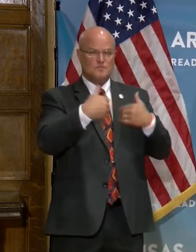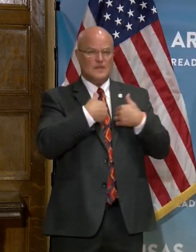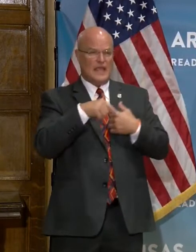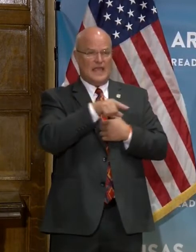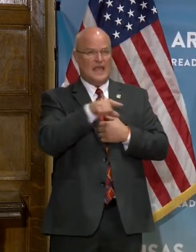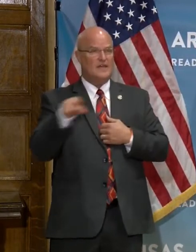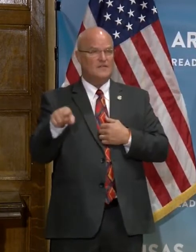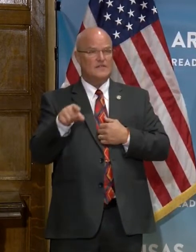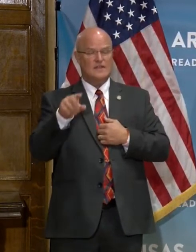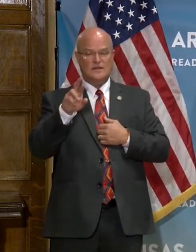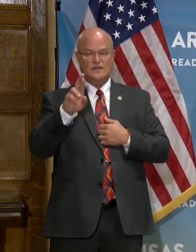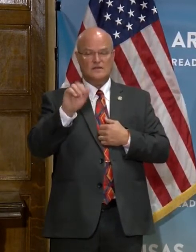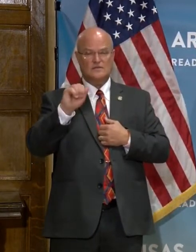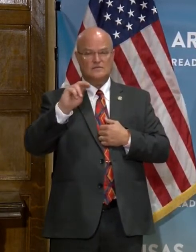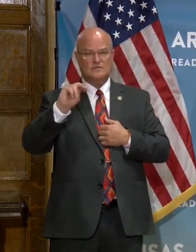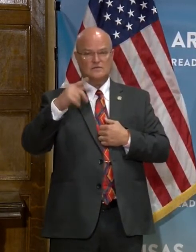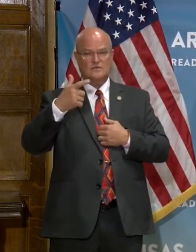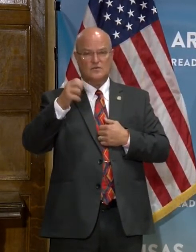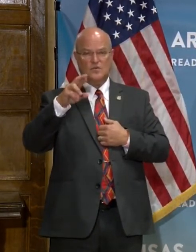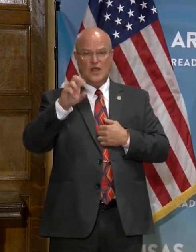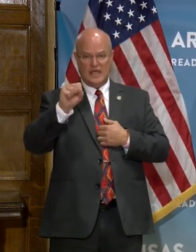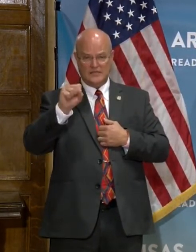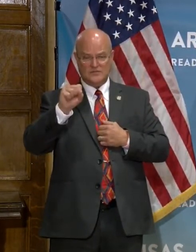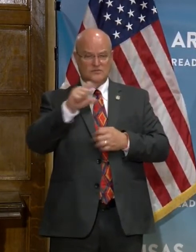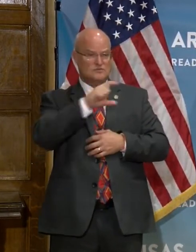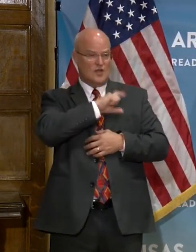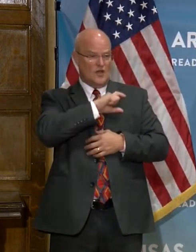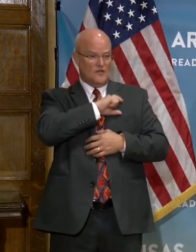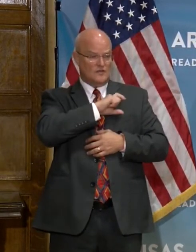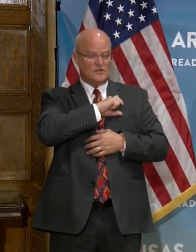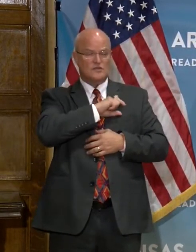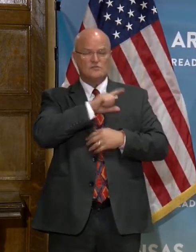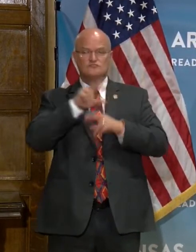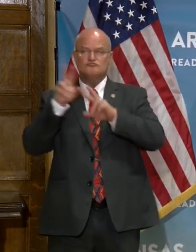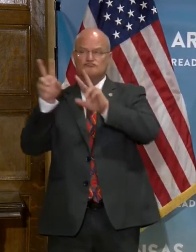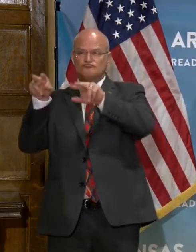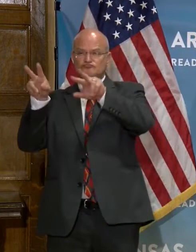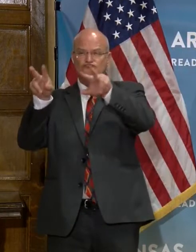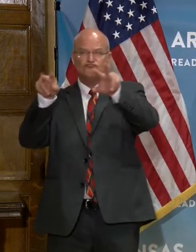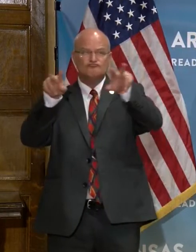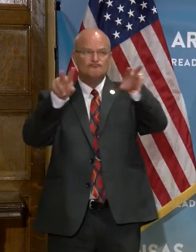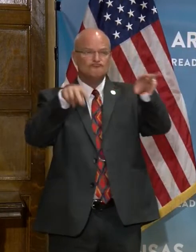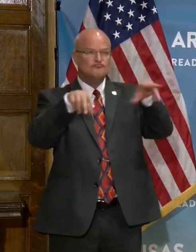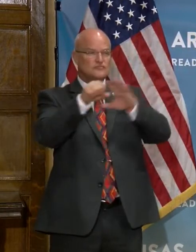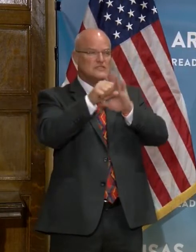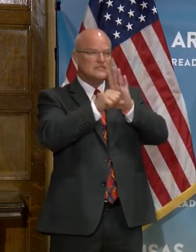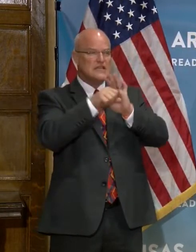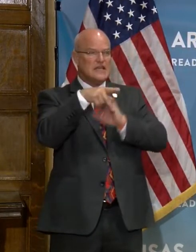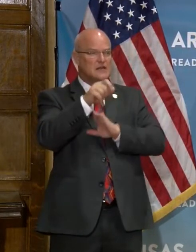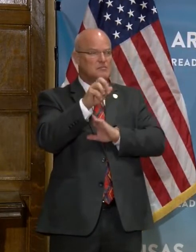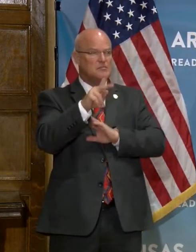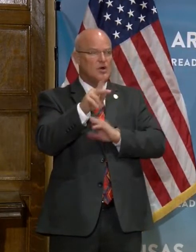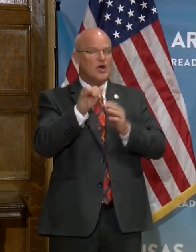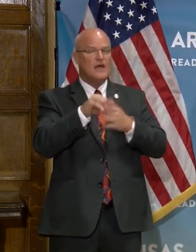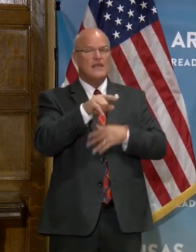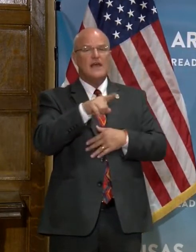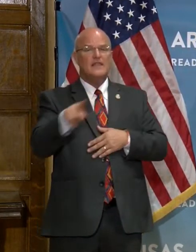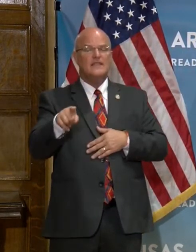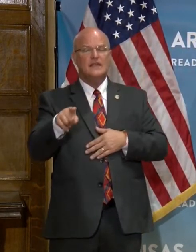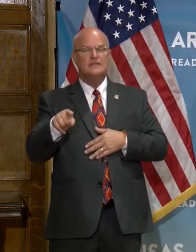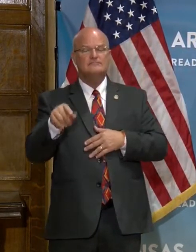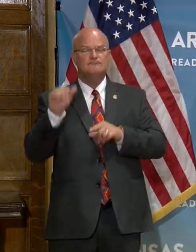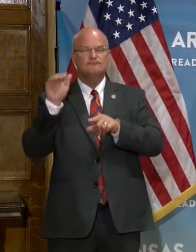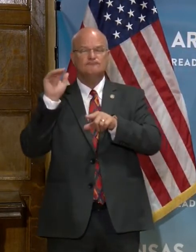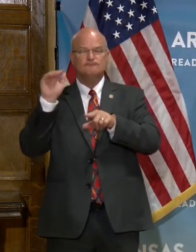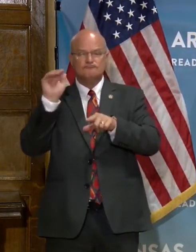rangers, their park officers, that as they go out and look at our our state parks, that they're mindful